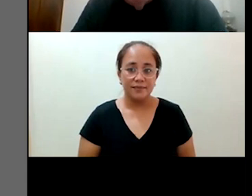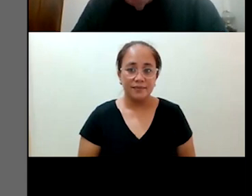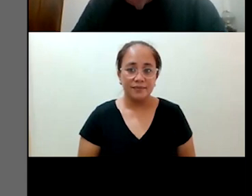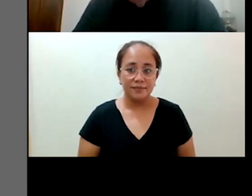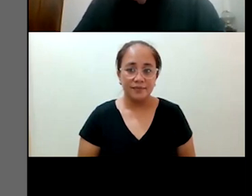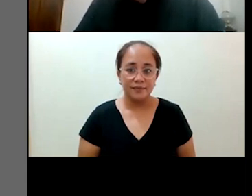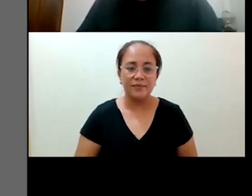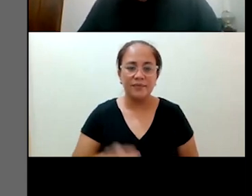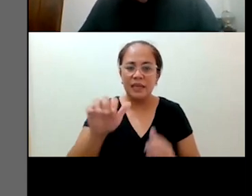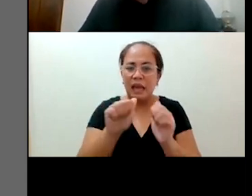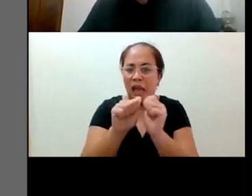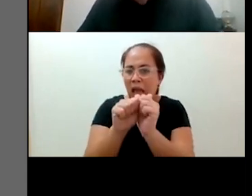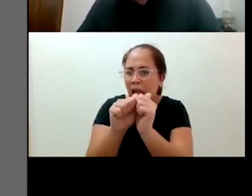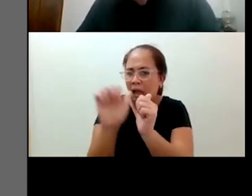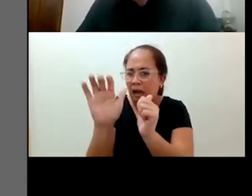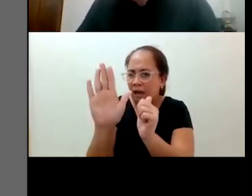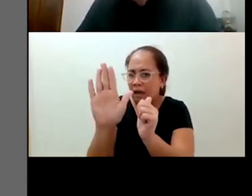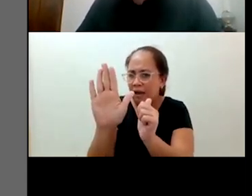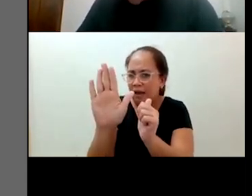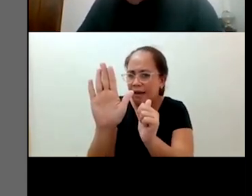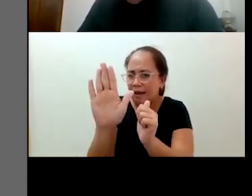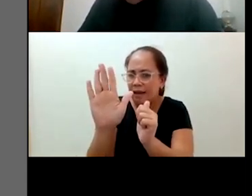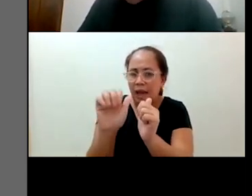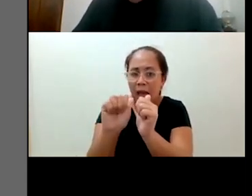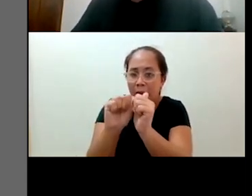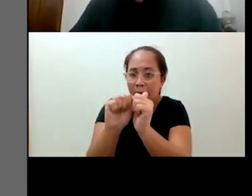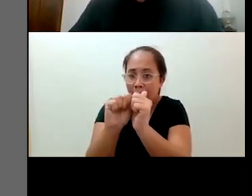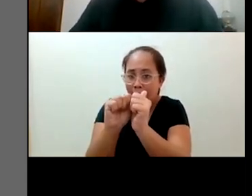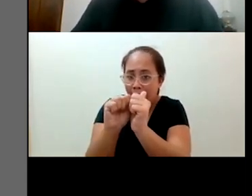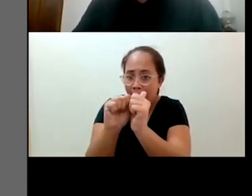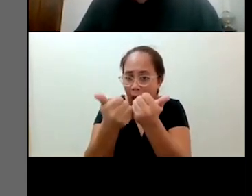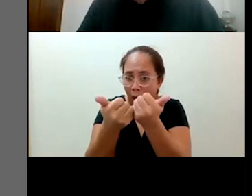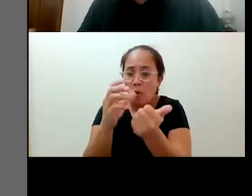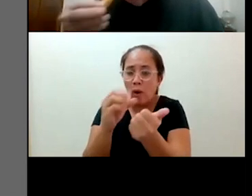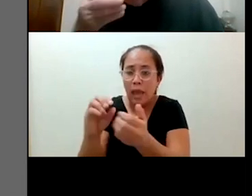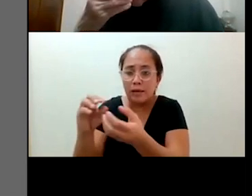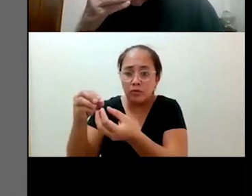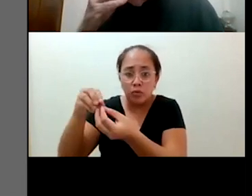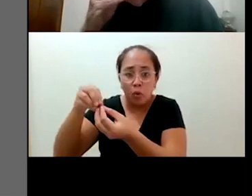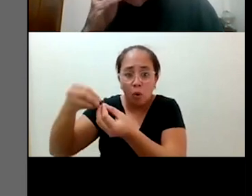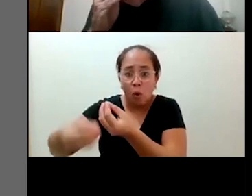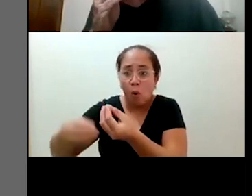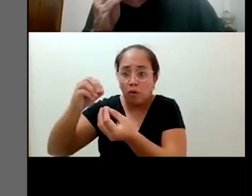Now, does how and orange. orange have the same hand shape?